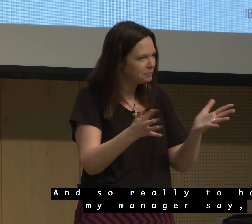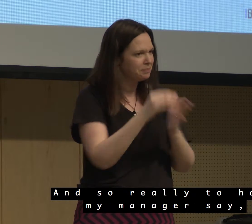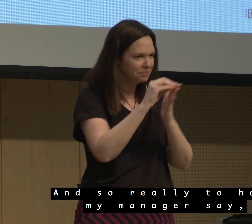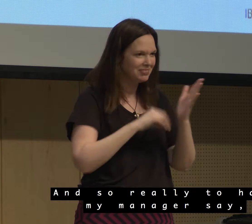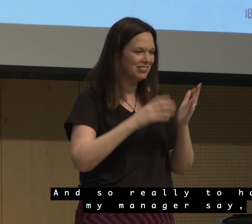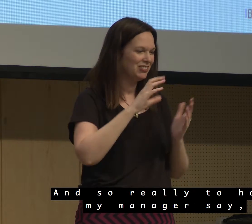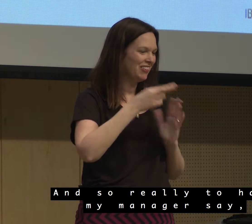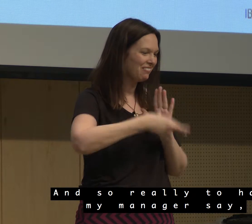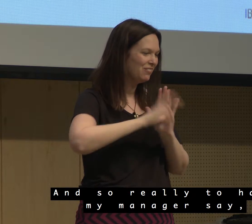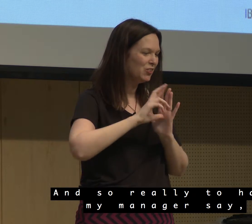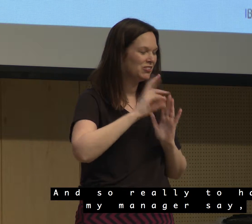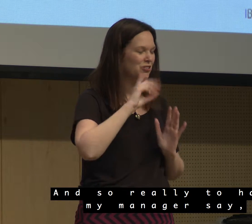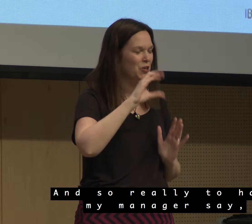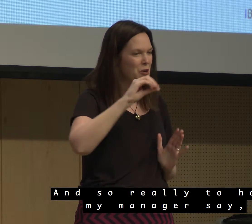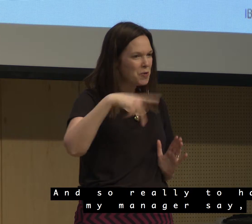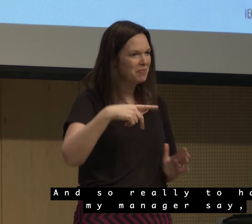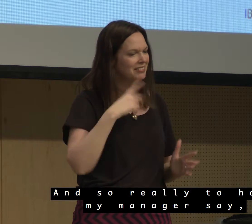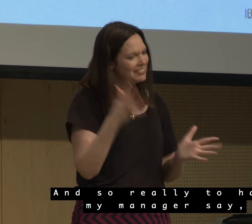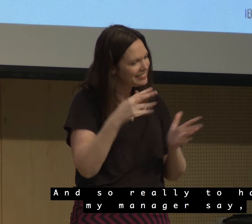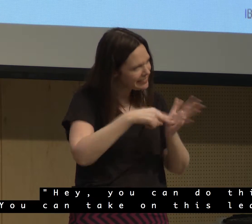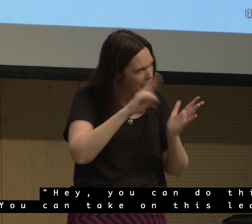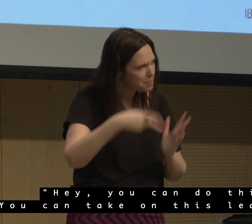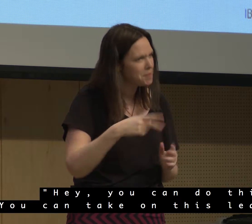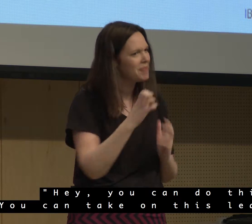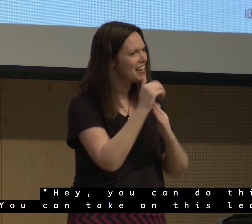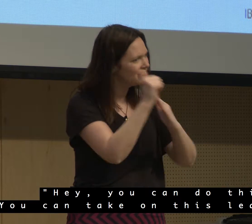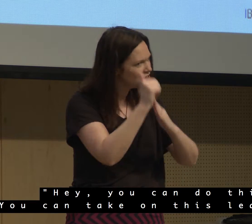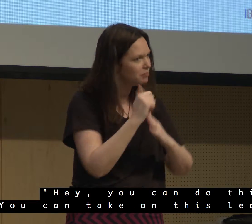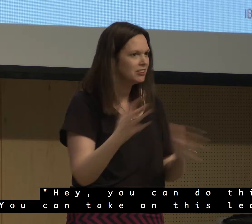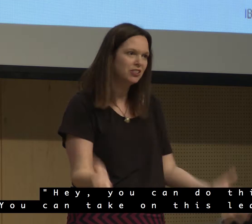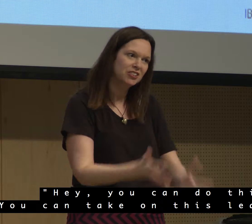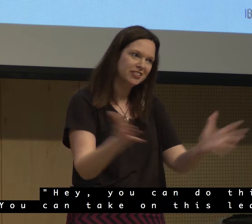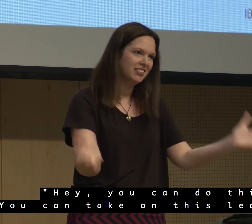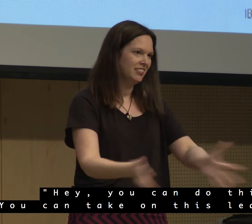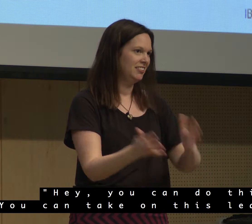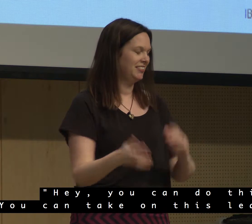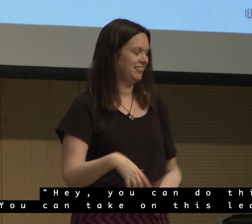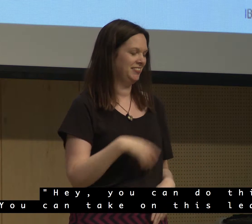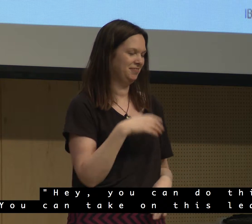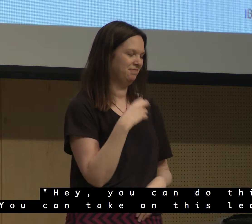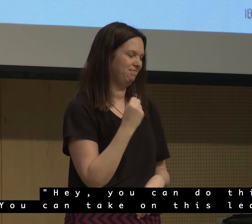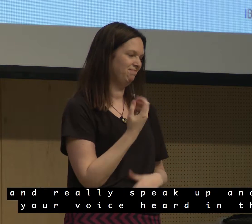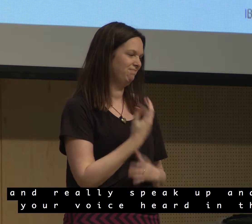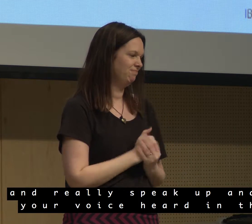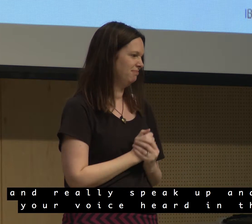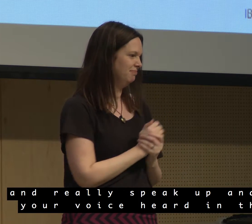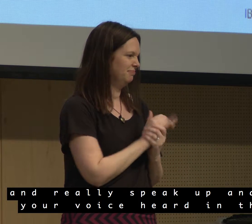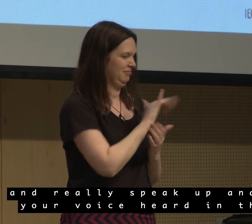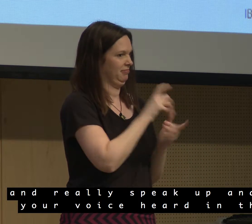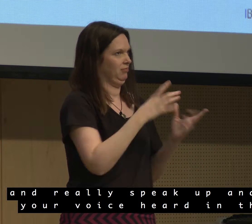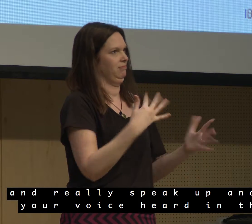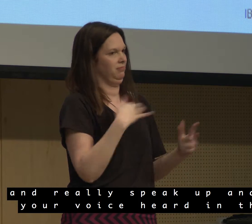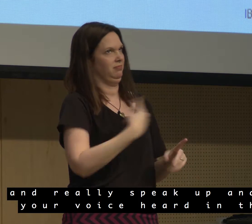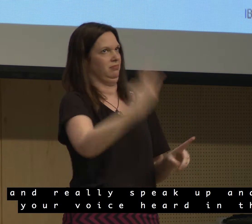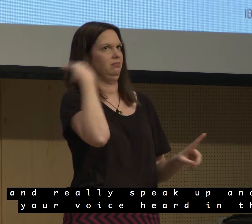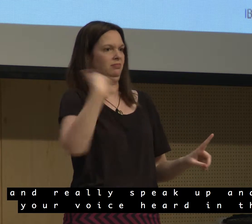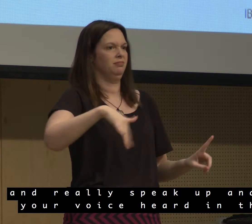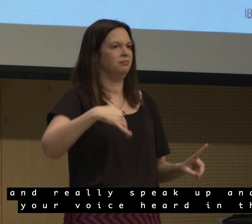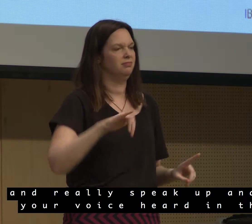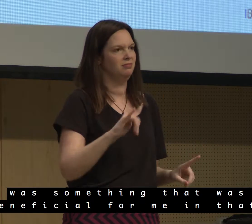so really to have my manager say, hey, you can do this. You can take on this leadership and really speak up and make your voice heard in that